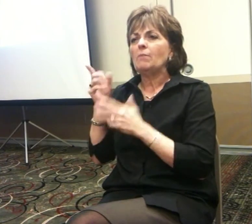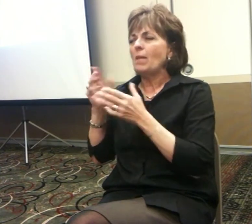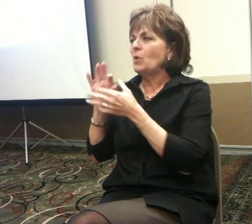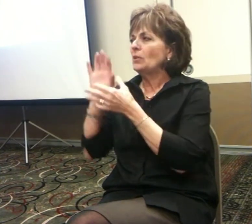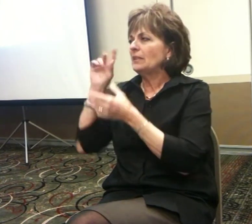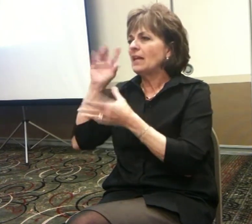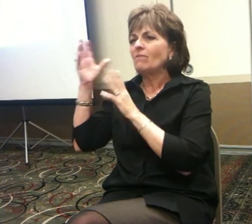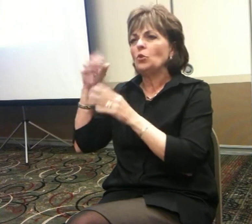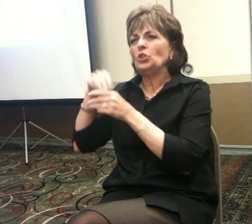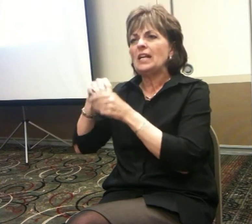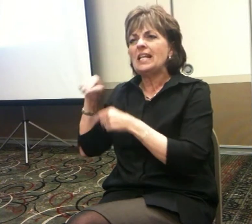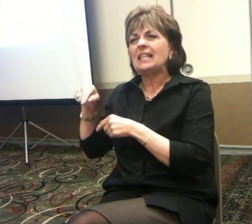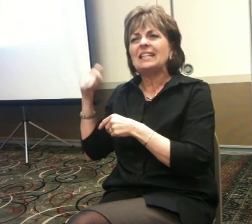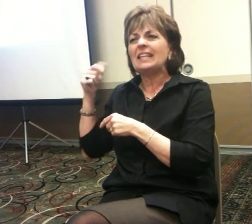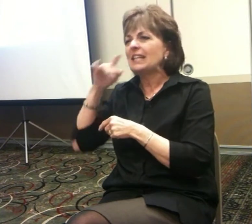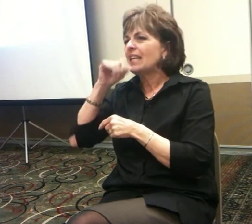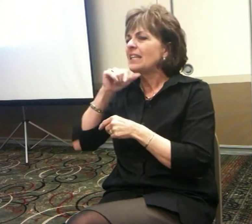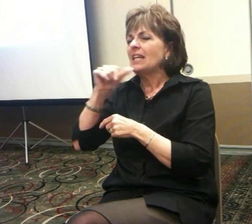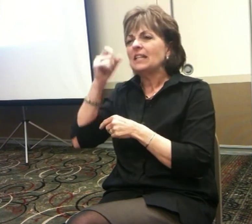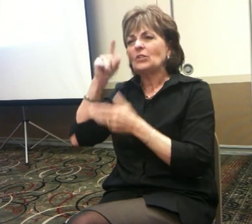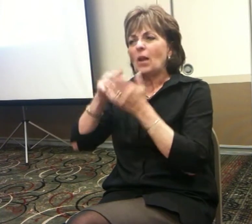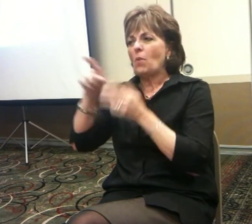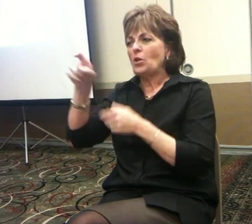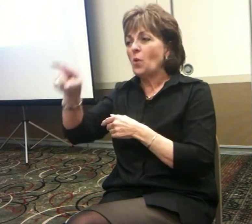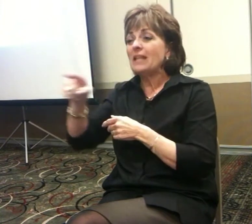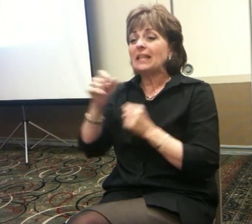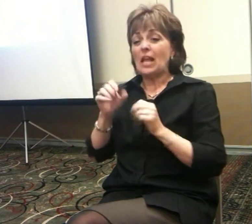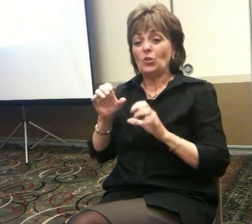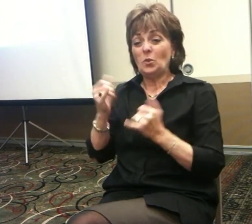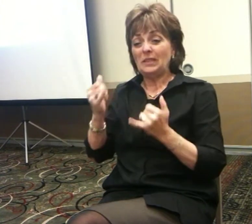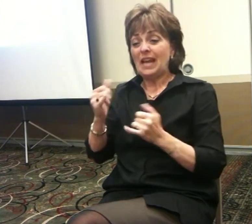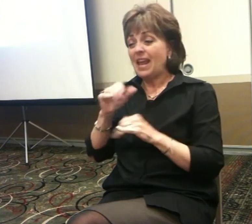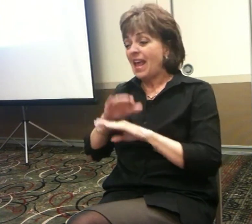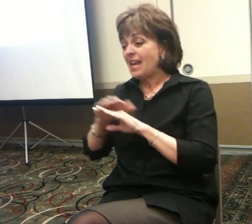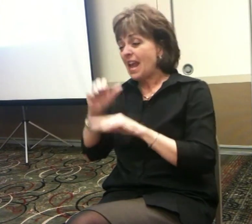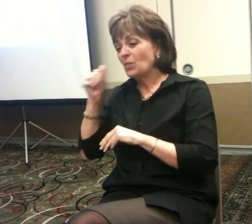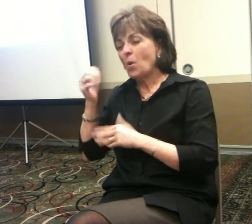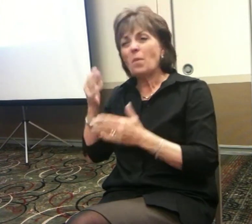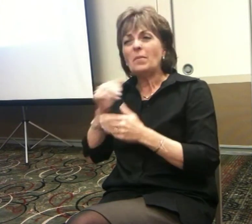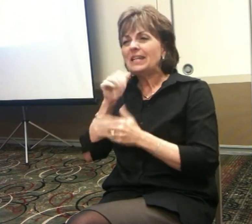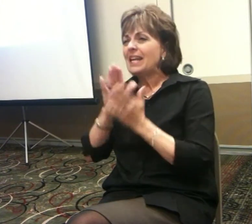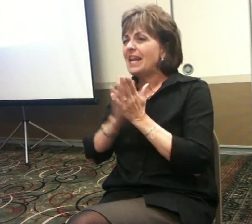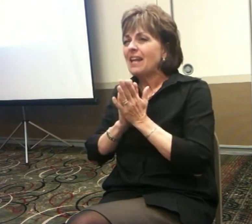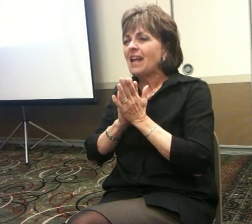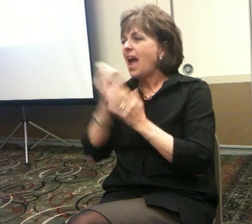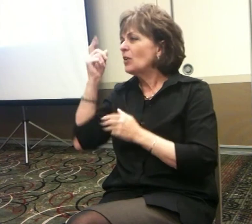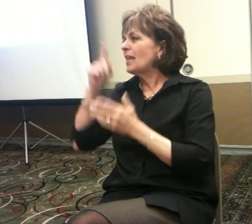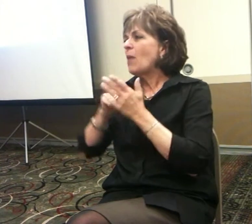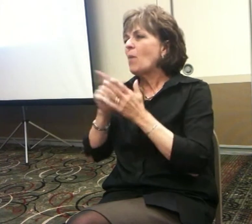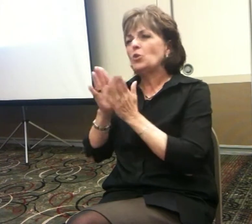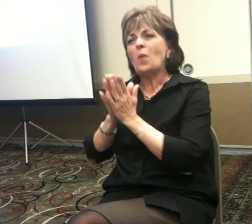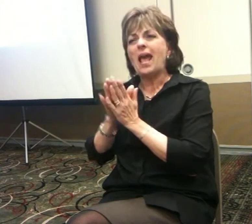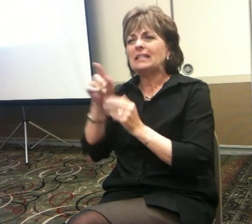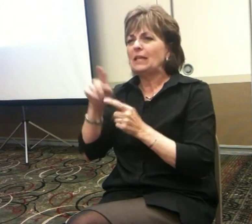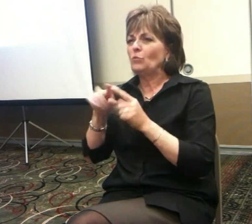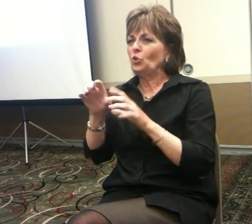doesn't understand what's being asked and he can do it today and not tomorrow, he may not have understood what you're asking for him to do today. Once he understands it, he can